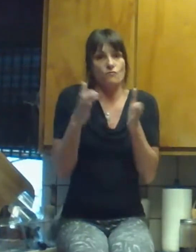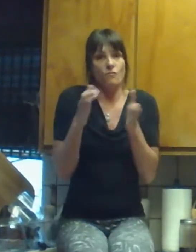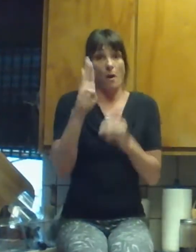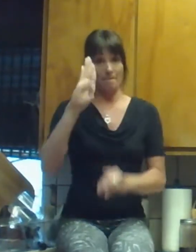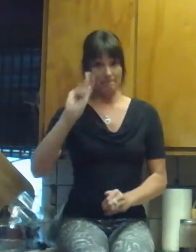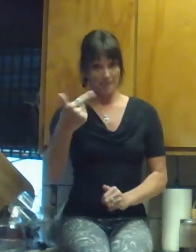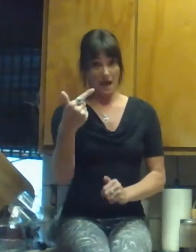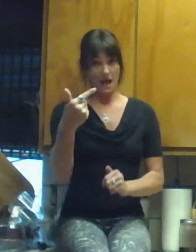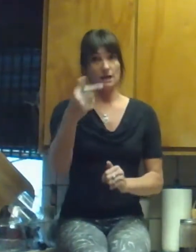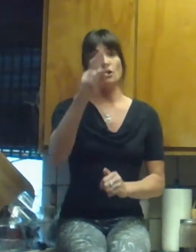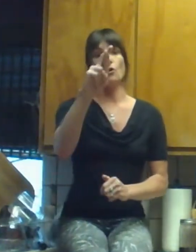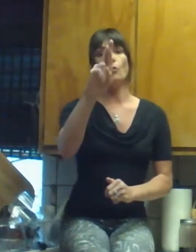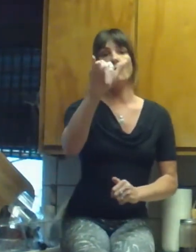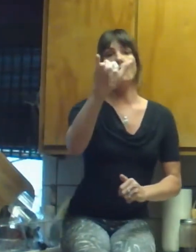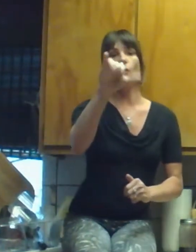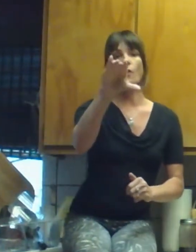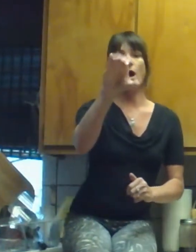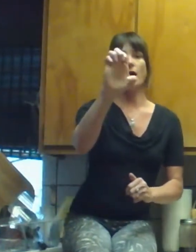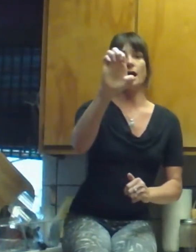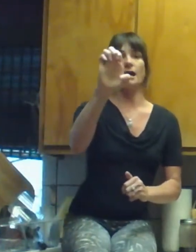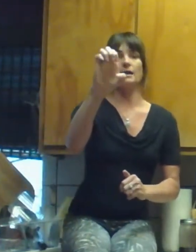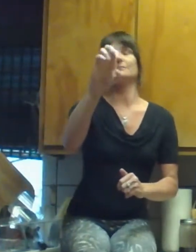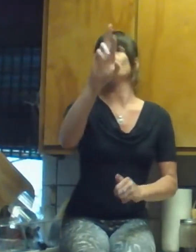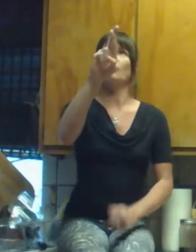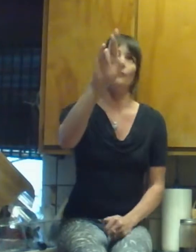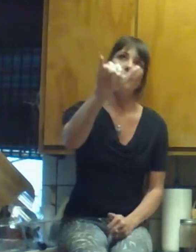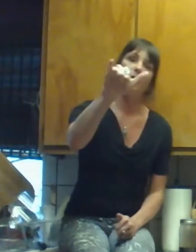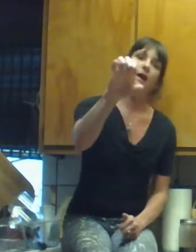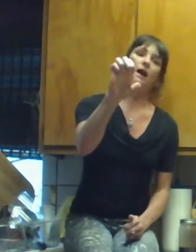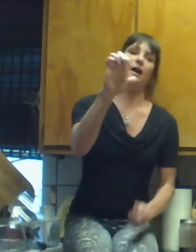This is Great River rye.